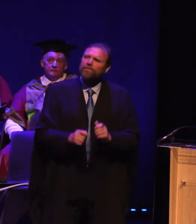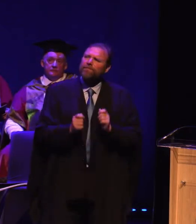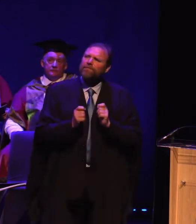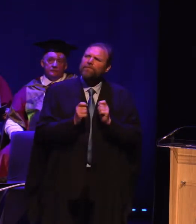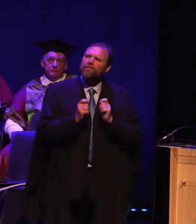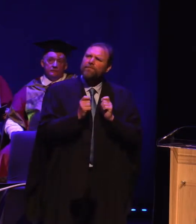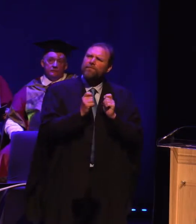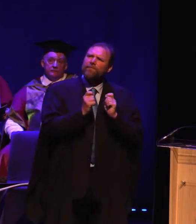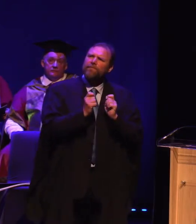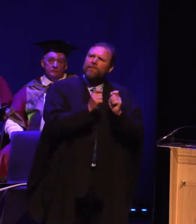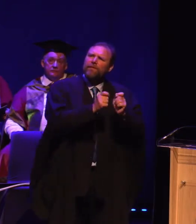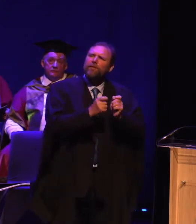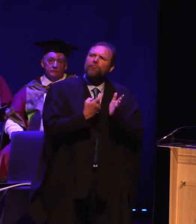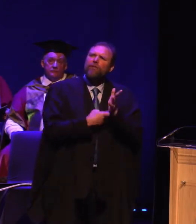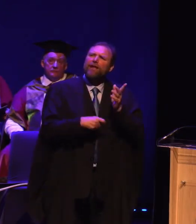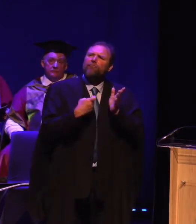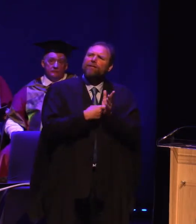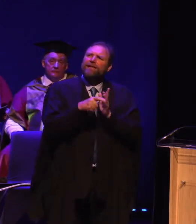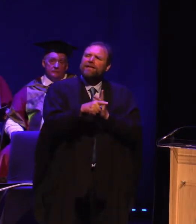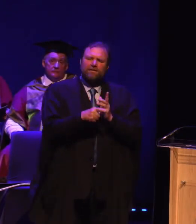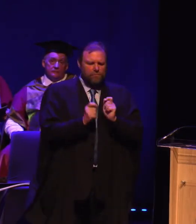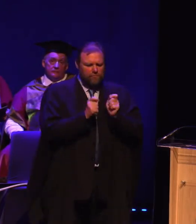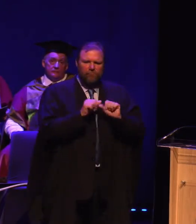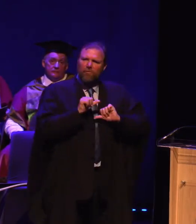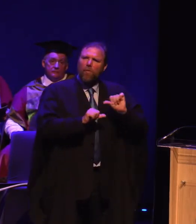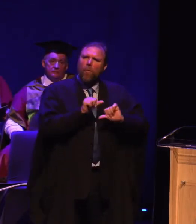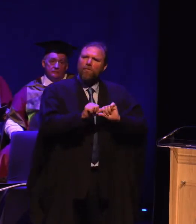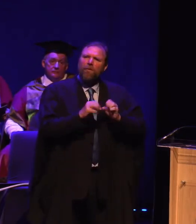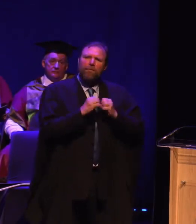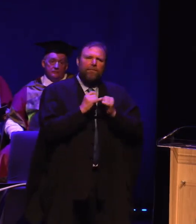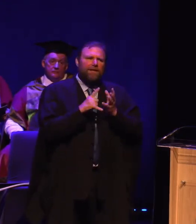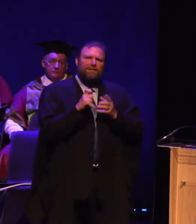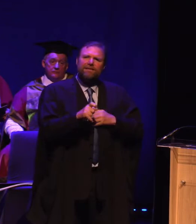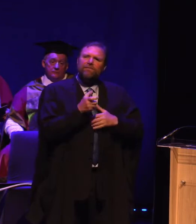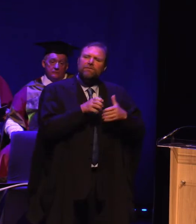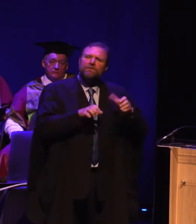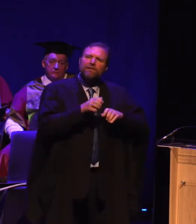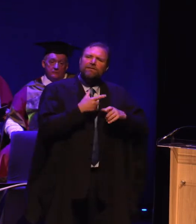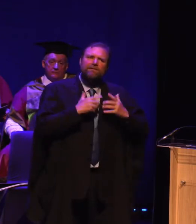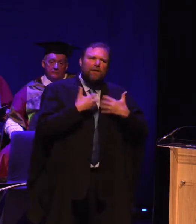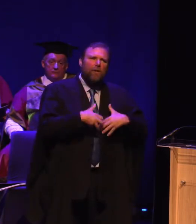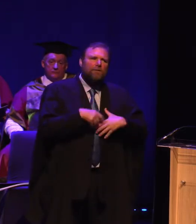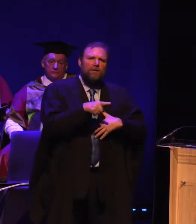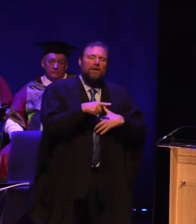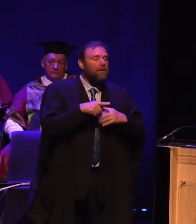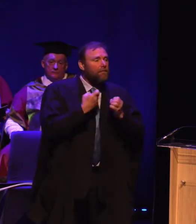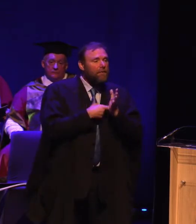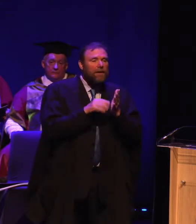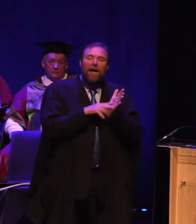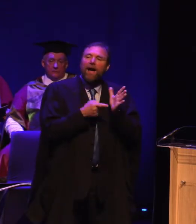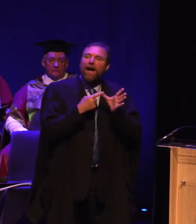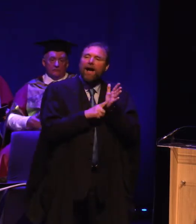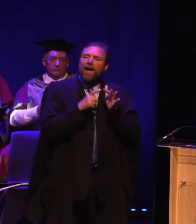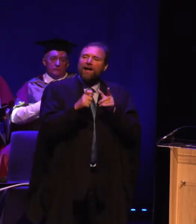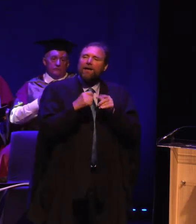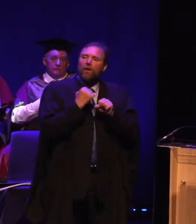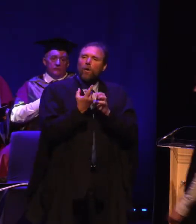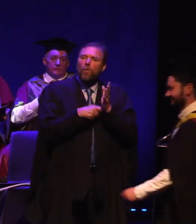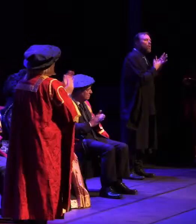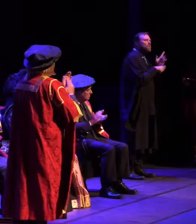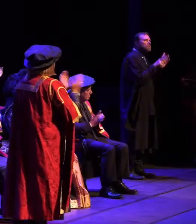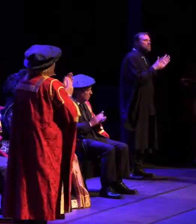Receiving the Ray Newbury Programme Award for BSc Food Science and Technology, Billy Alec Golding.